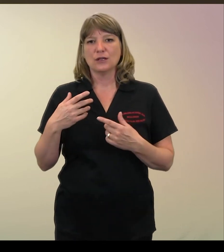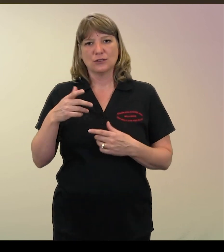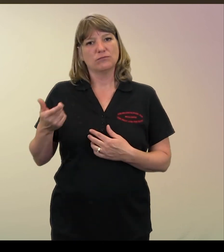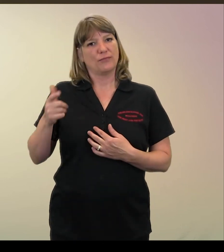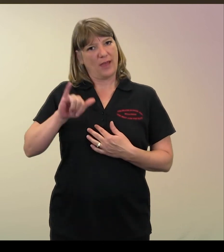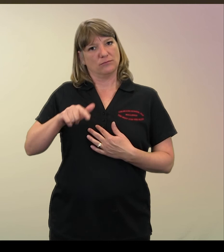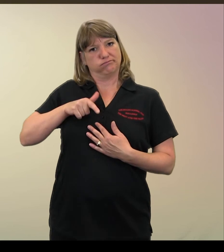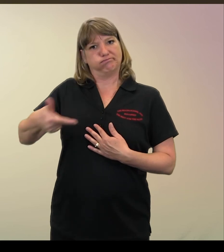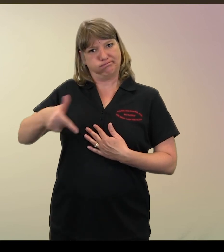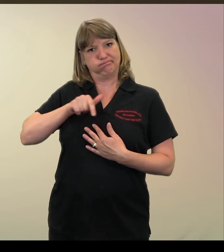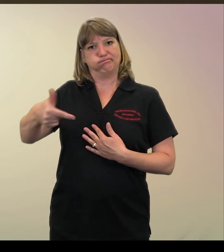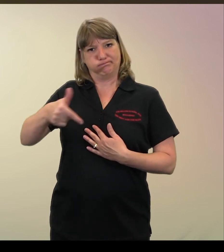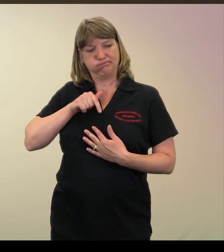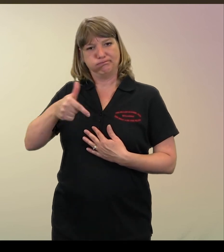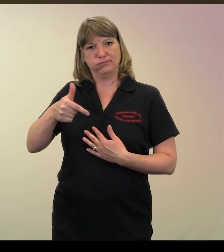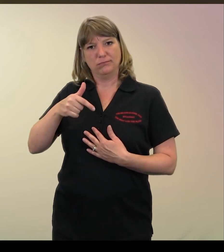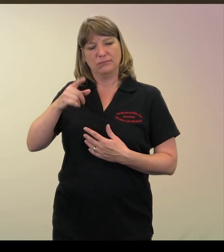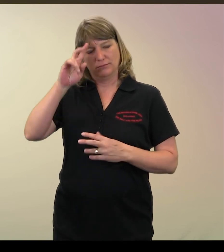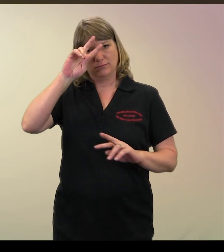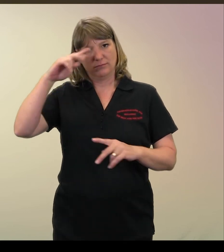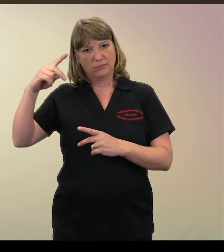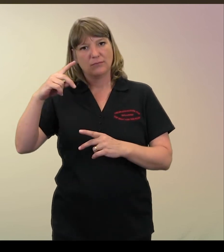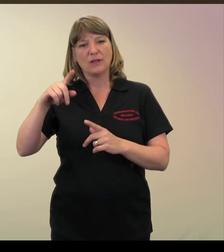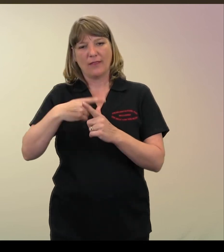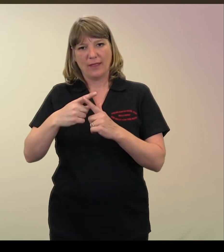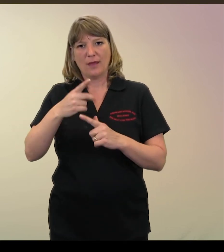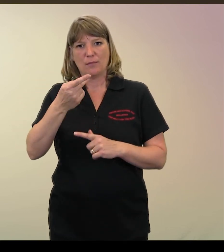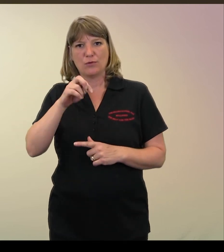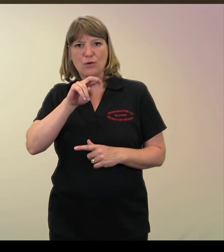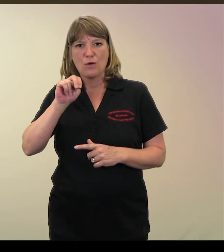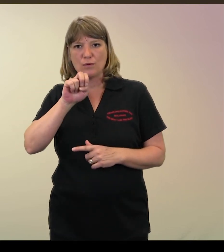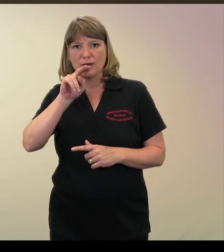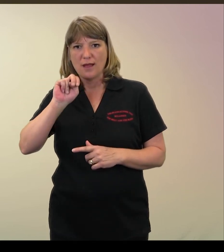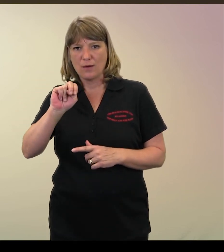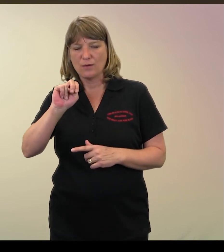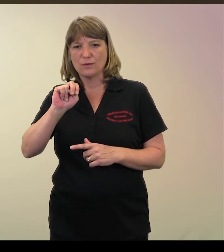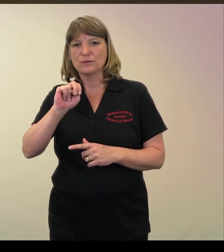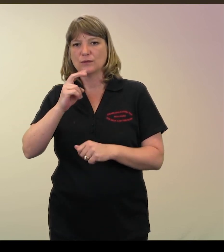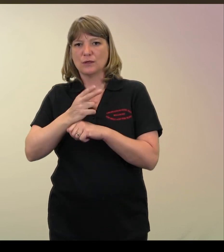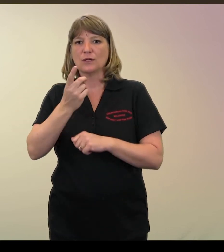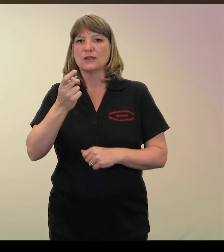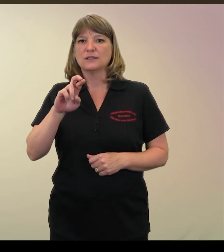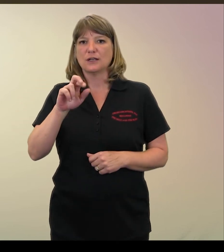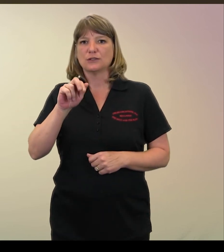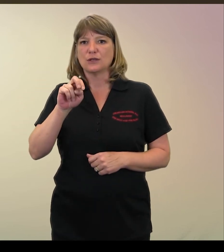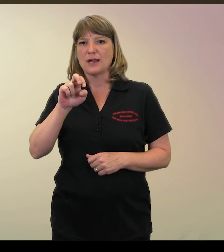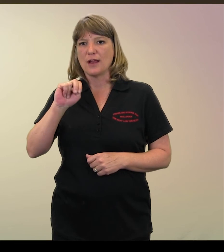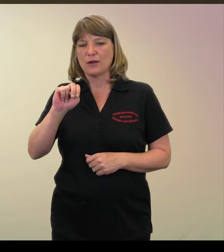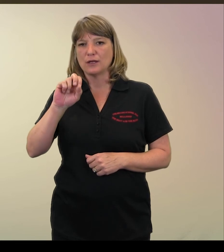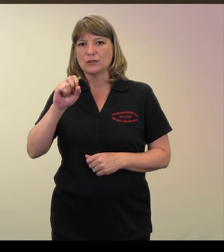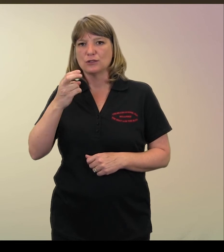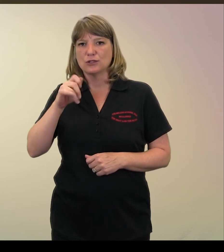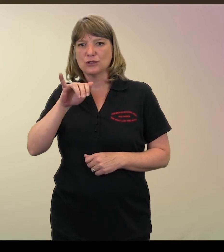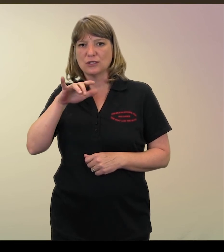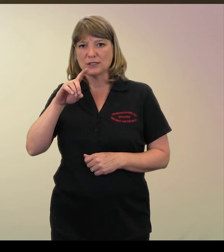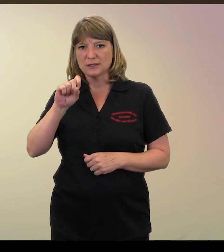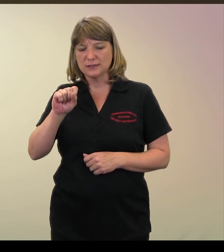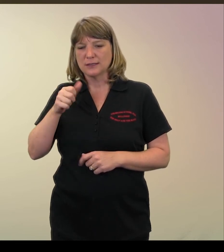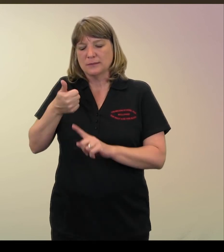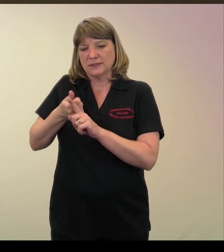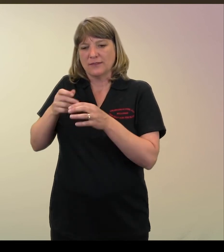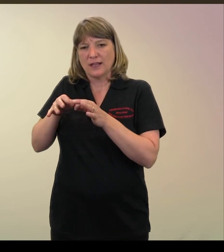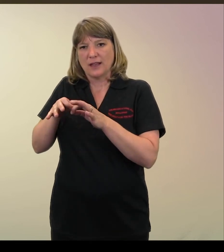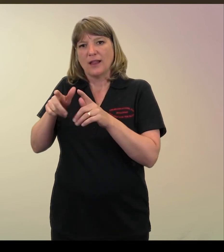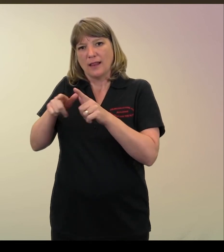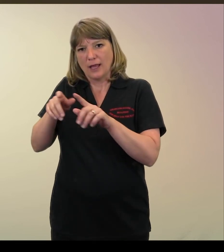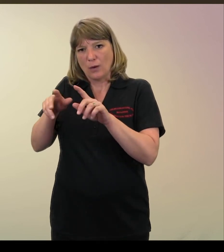in perspective taking that's necessary in order to switch the pronoun use correctly. Dr. Aaron Shield is a linguist